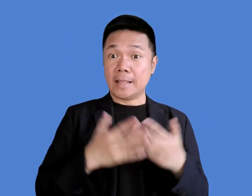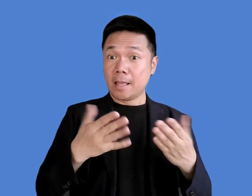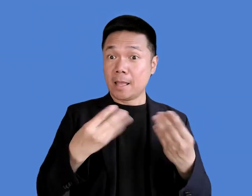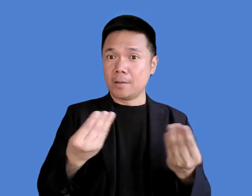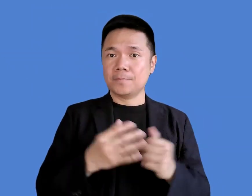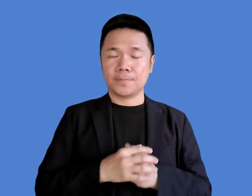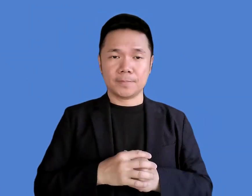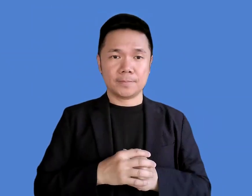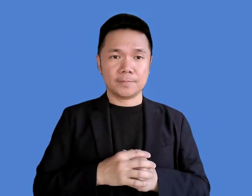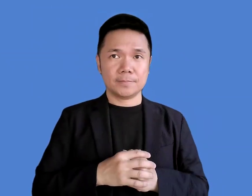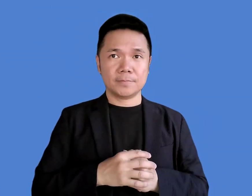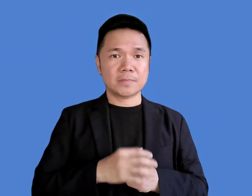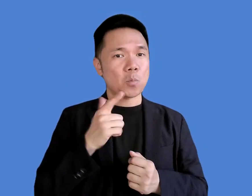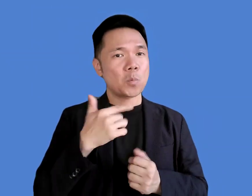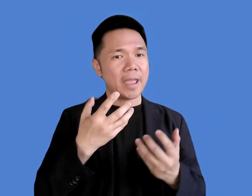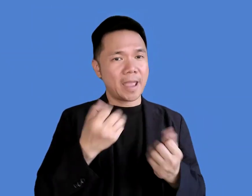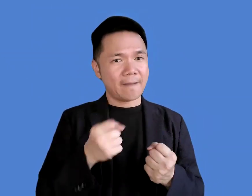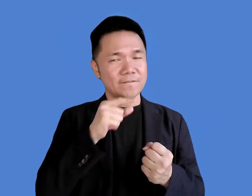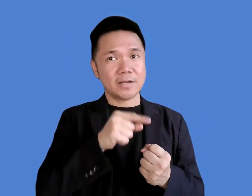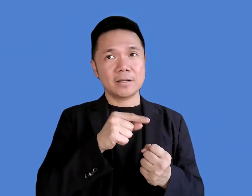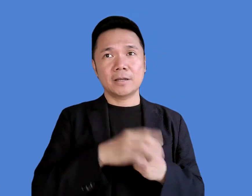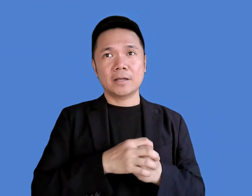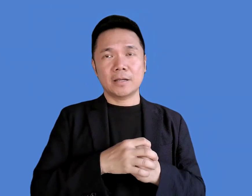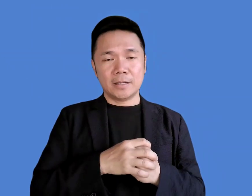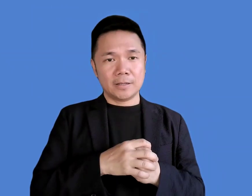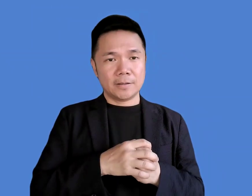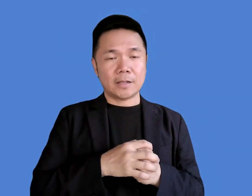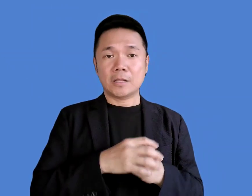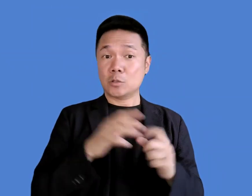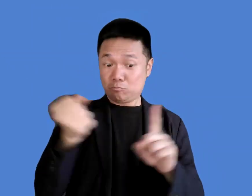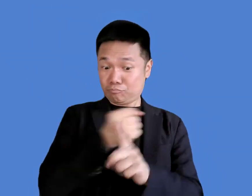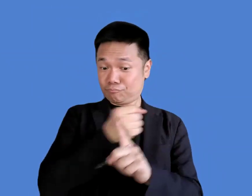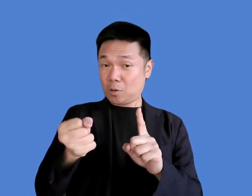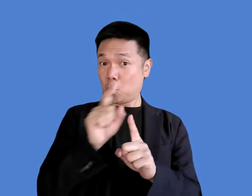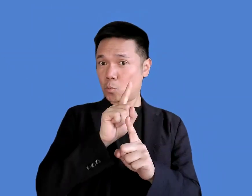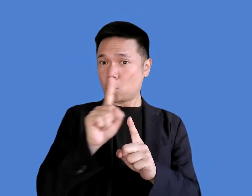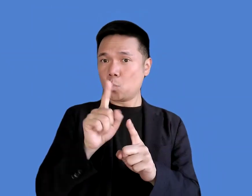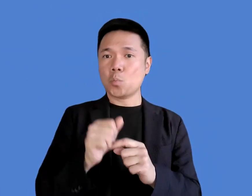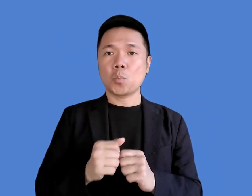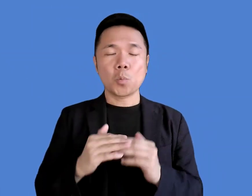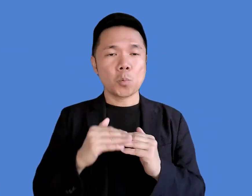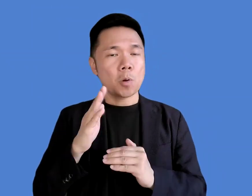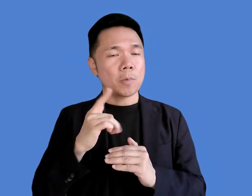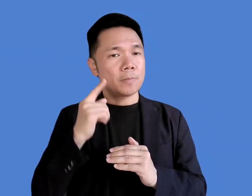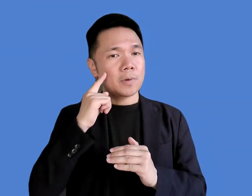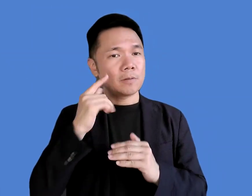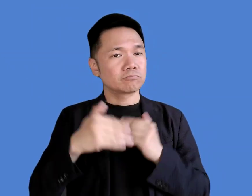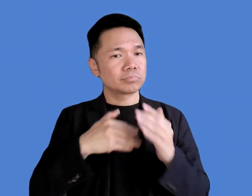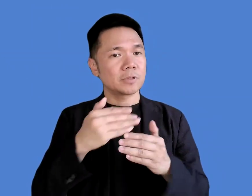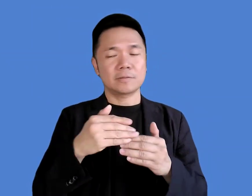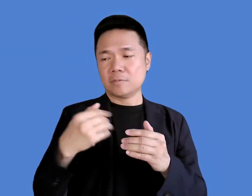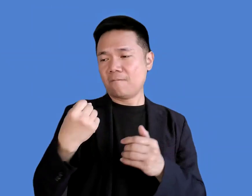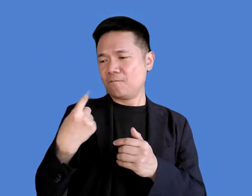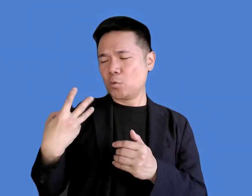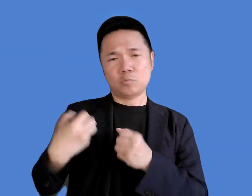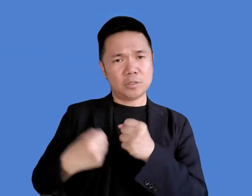is through our Ally application. It's a B2B anti-harassment tool that we've been working on for the last few years,